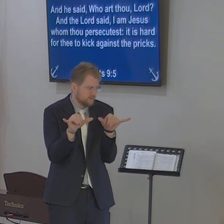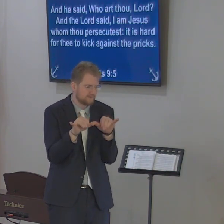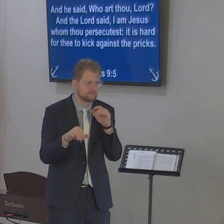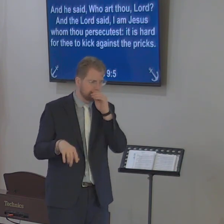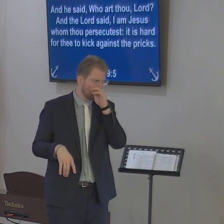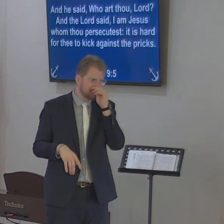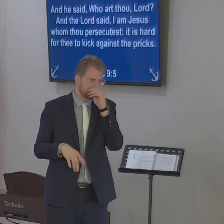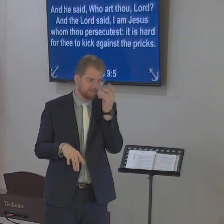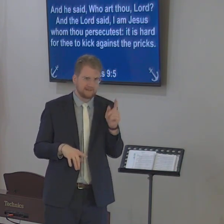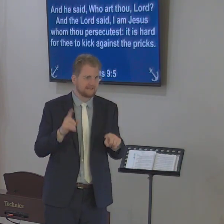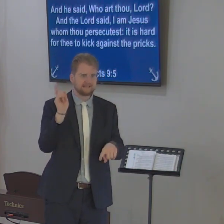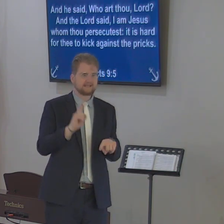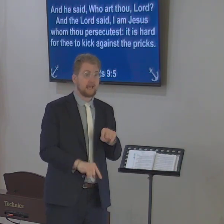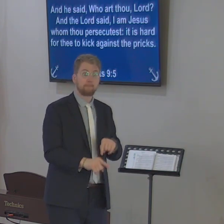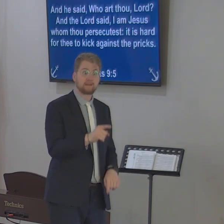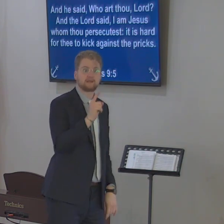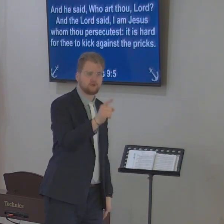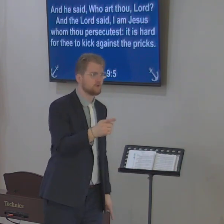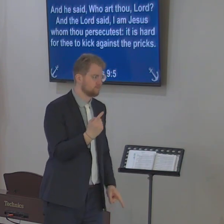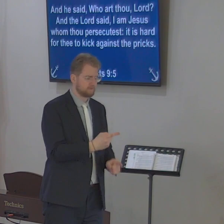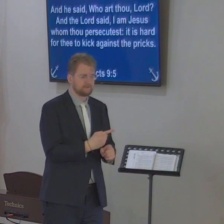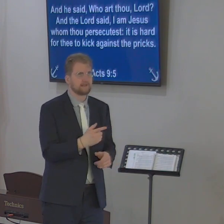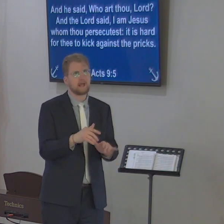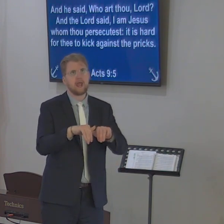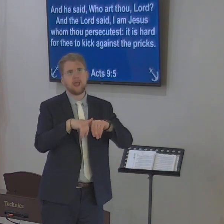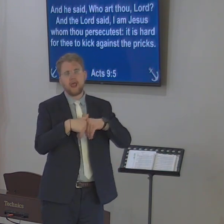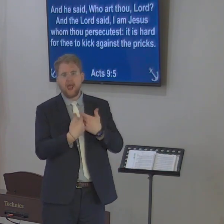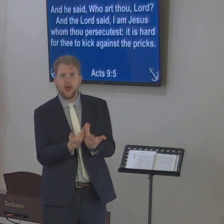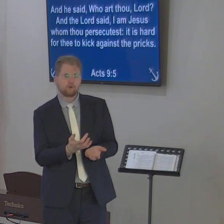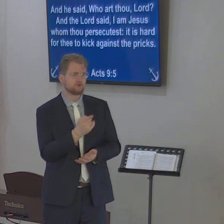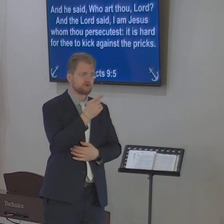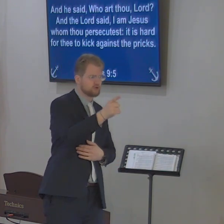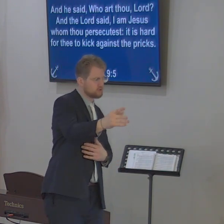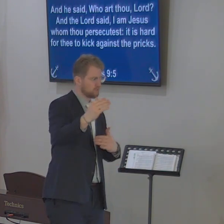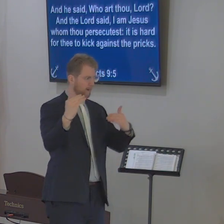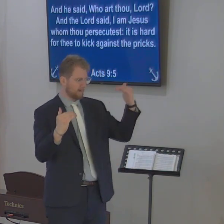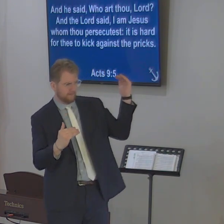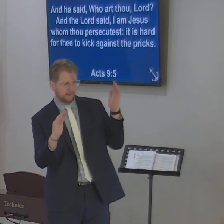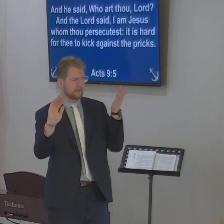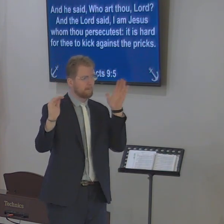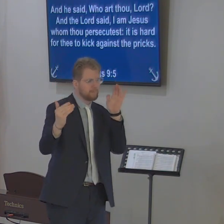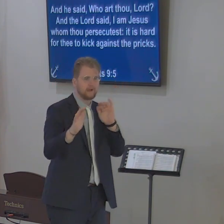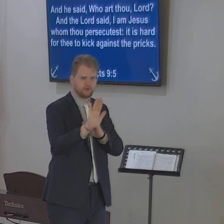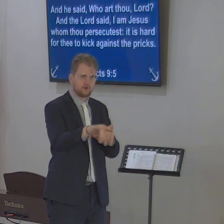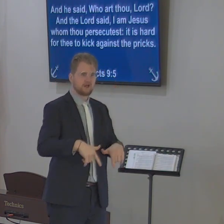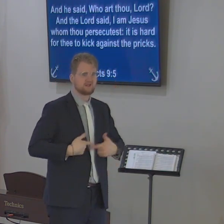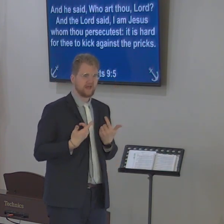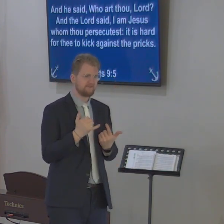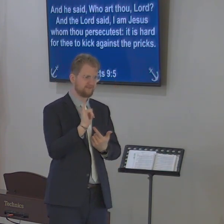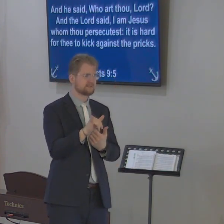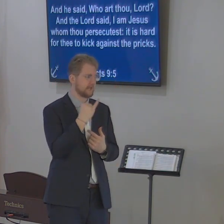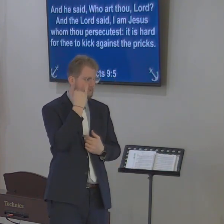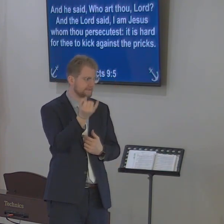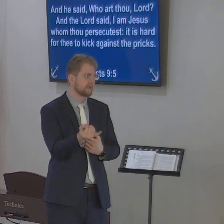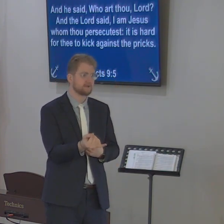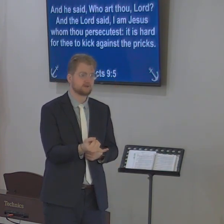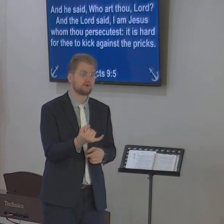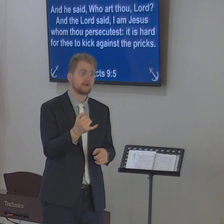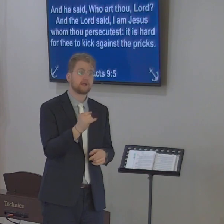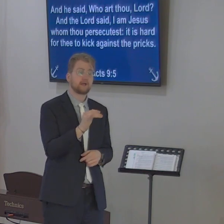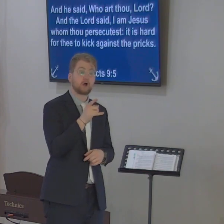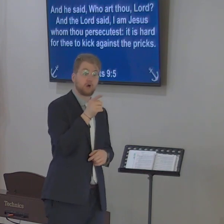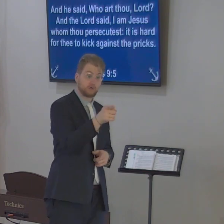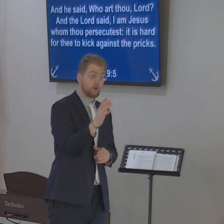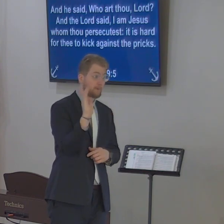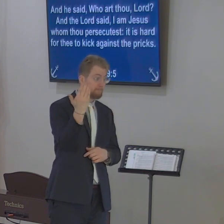in the mirror and say, this is the measuring stick. I can't look at my neighbor and say, you're the measuring stick. I can't look at my friend or other member of the church or